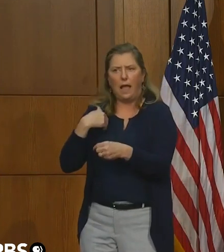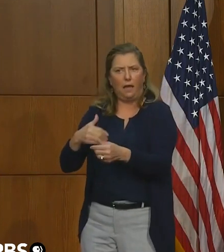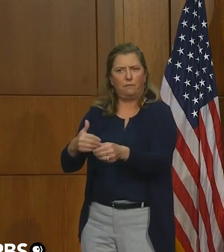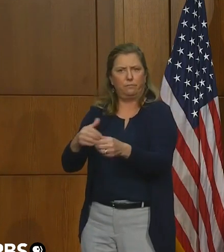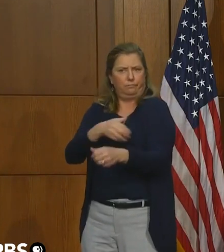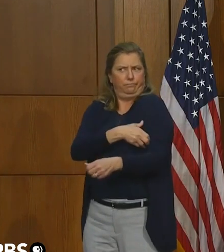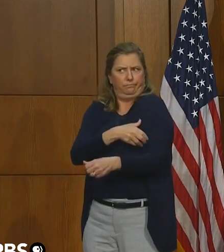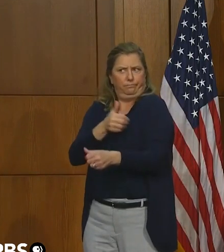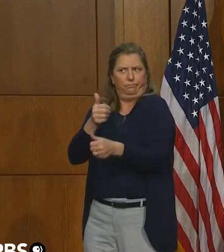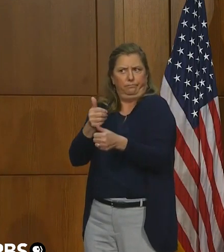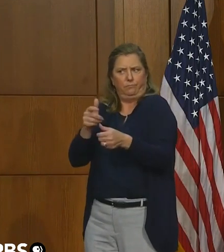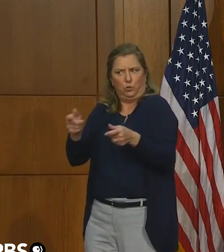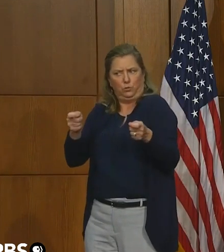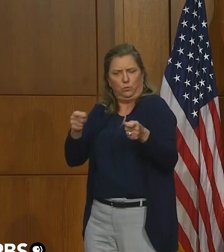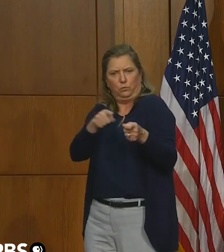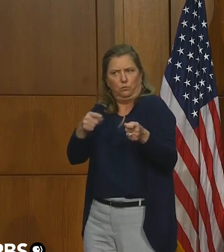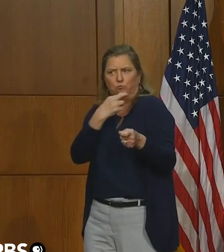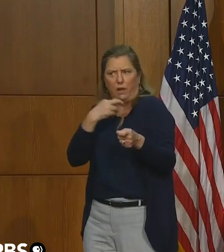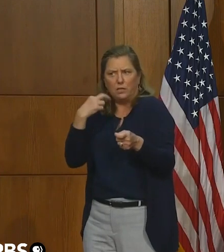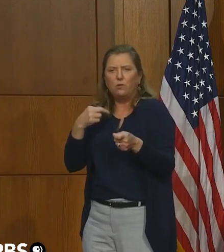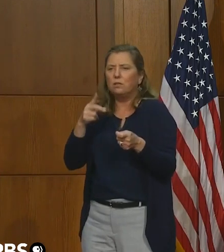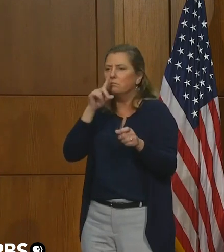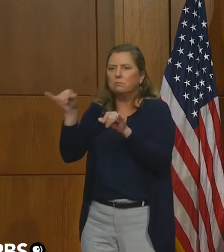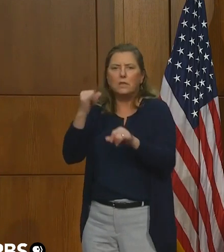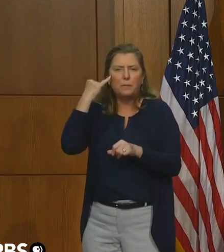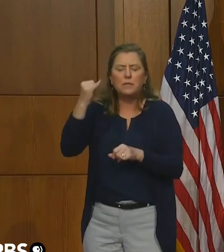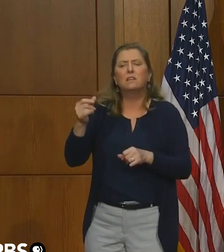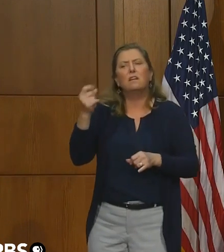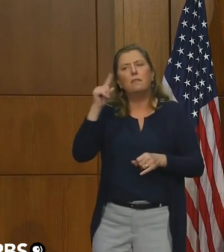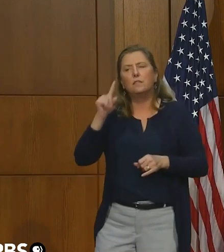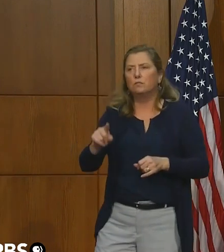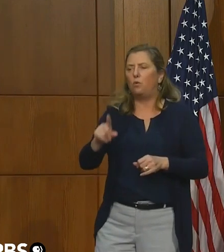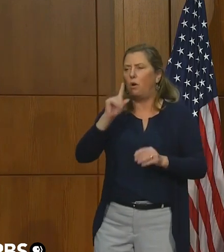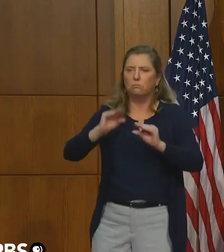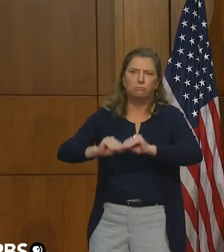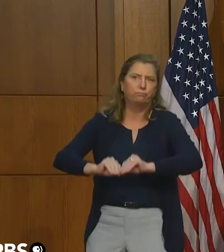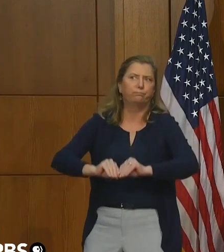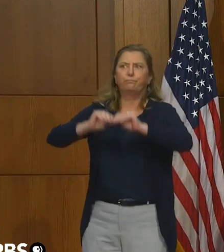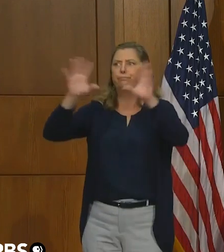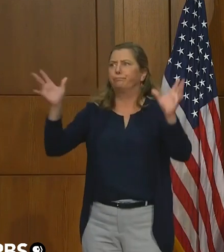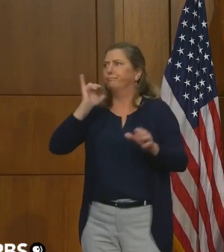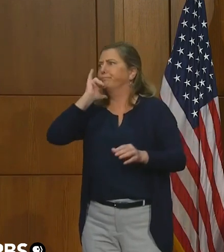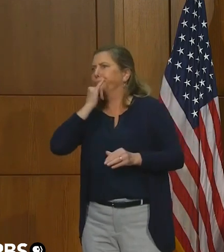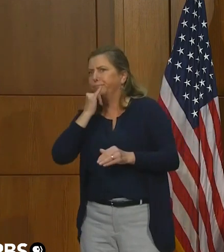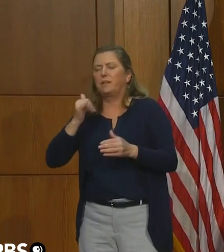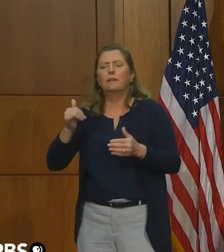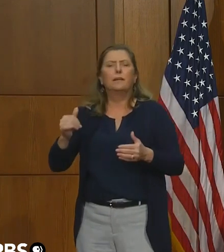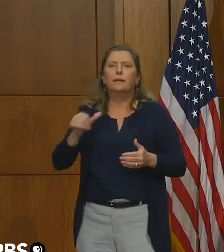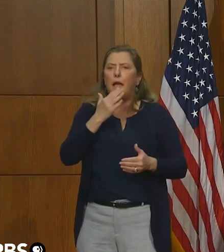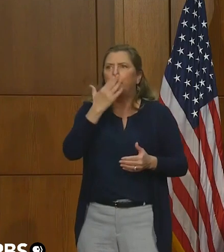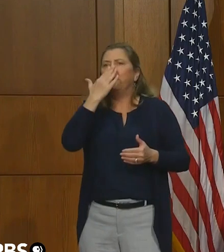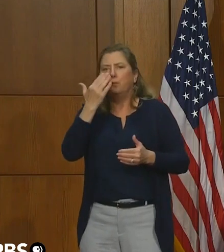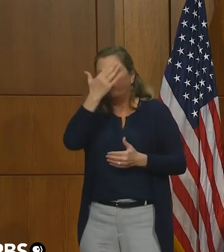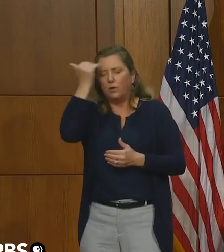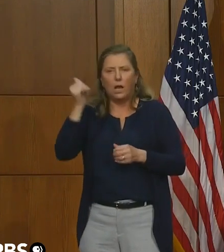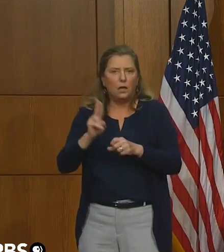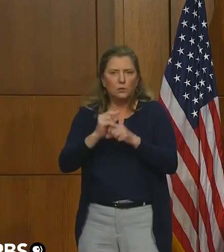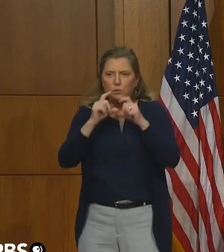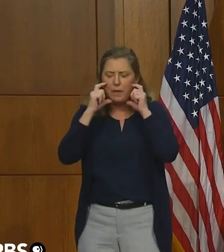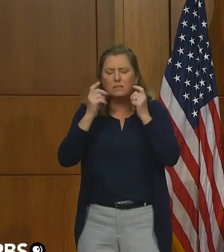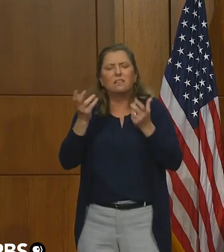restaurants, they would have the ability. And look, this is for grossly negligent actors. We're not talking about if someone forgets to wear their